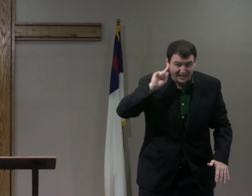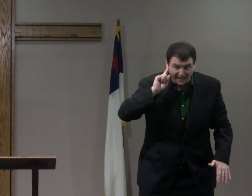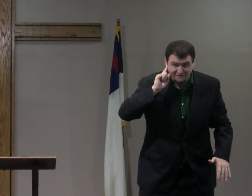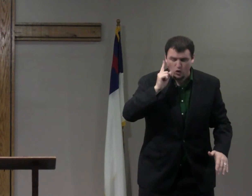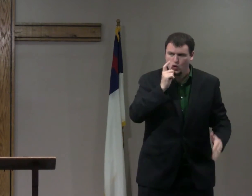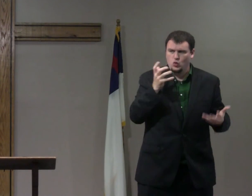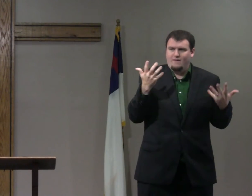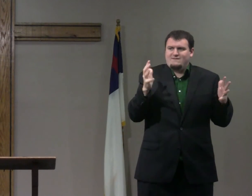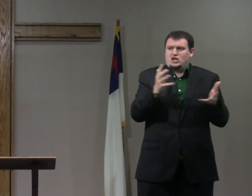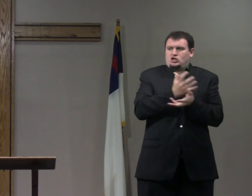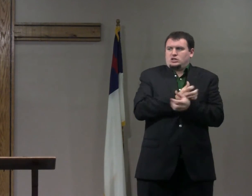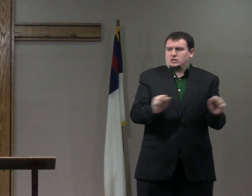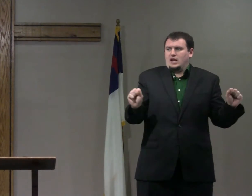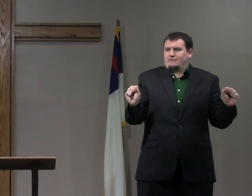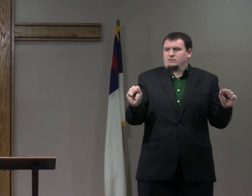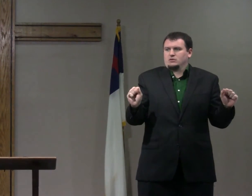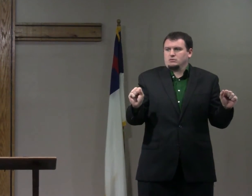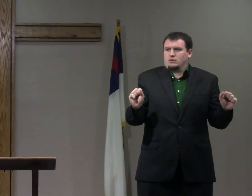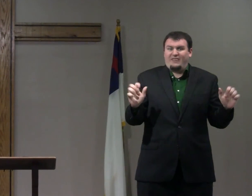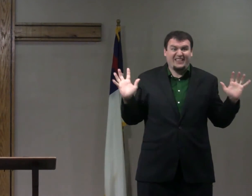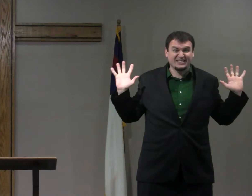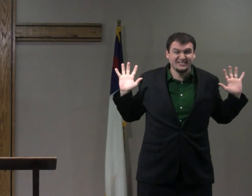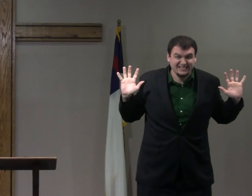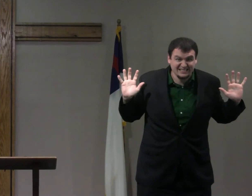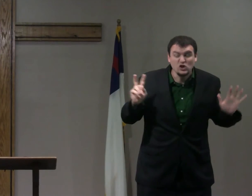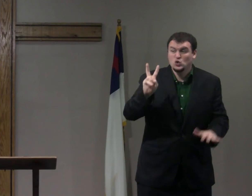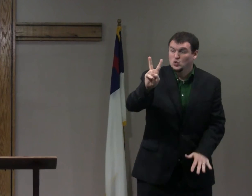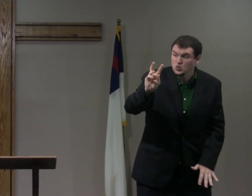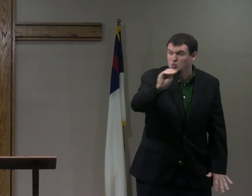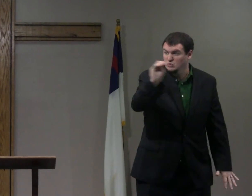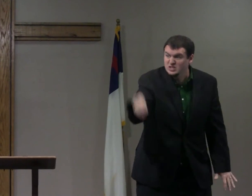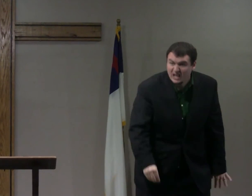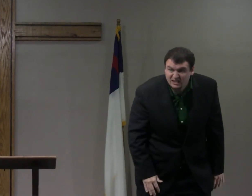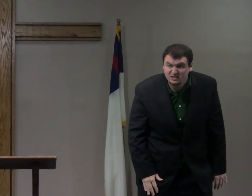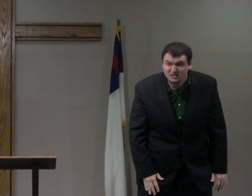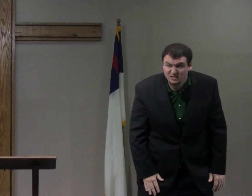of the deaf population are saved. Only 2%.